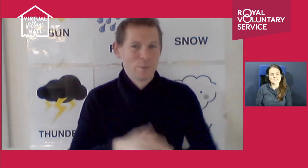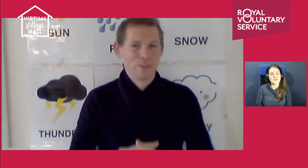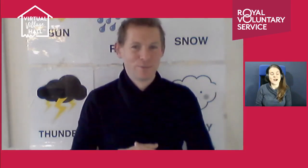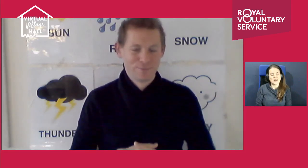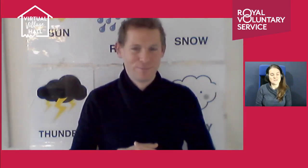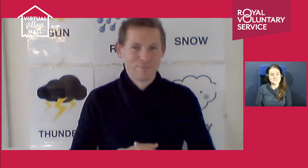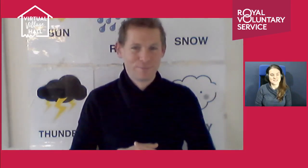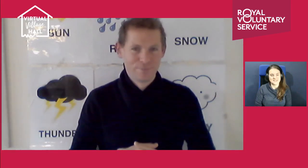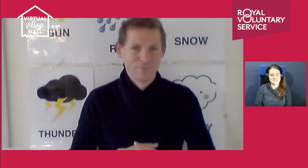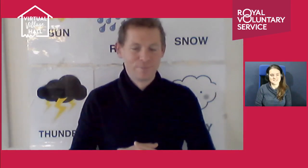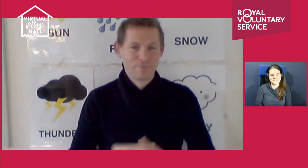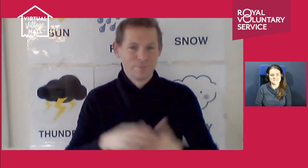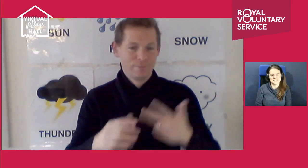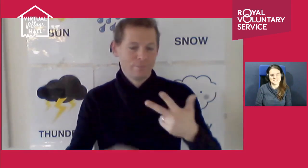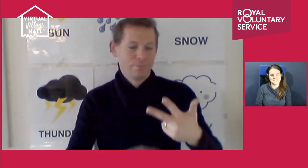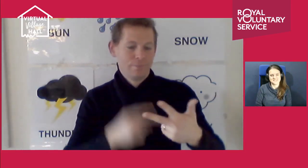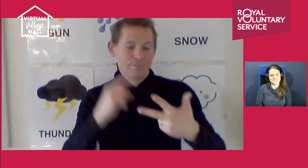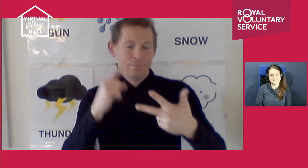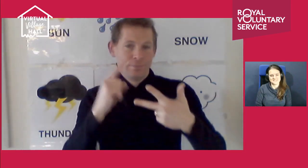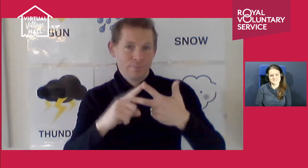So that's how I would sign it.